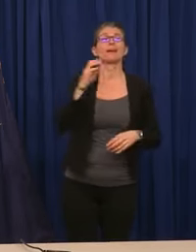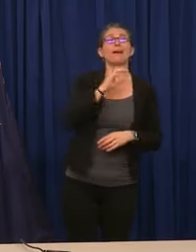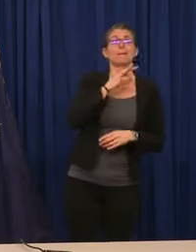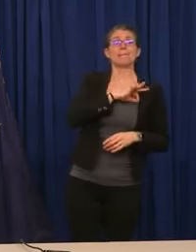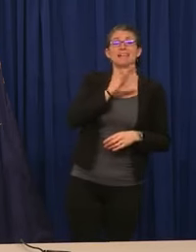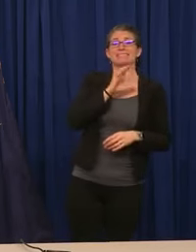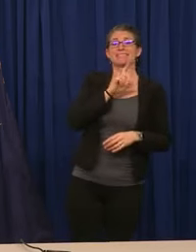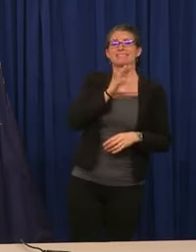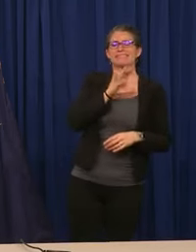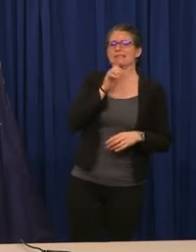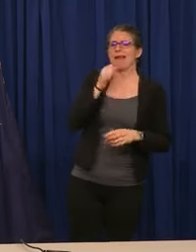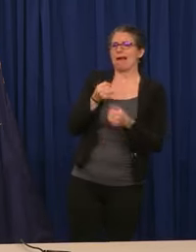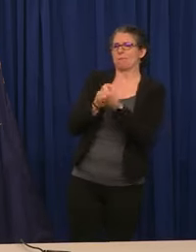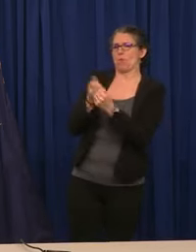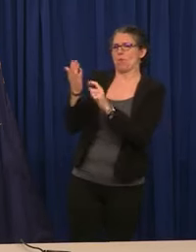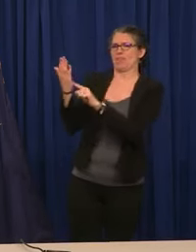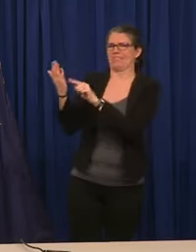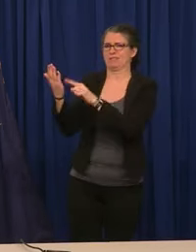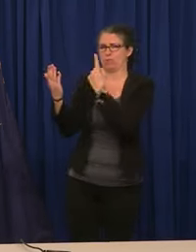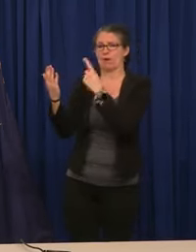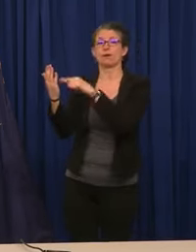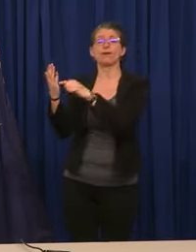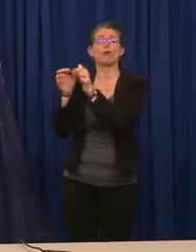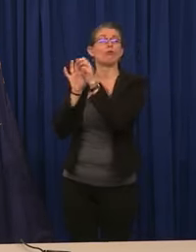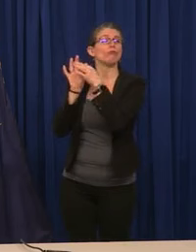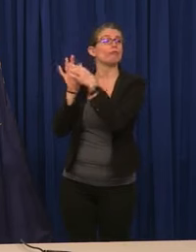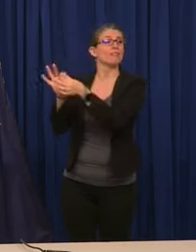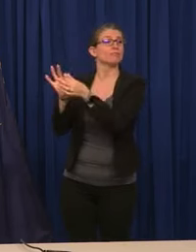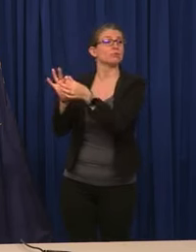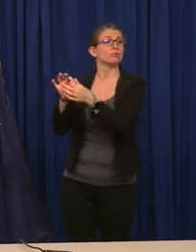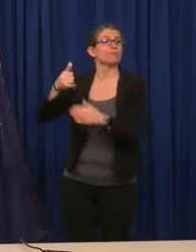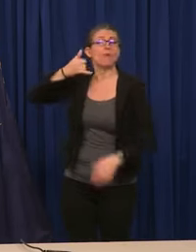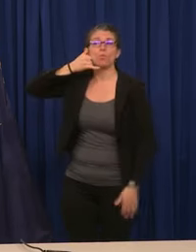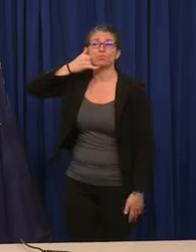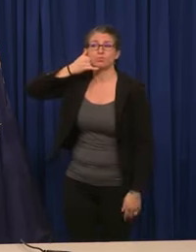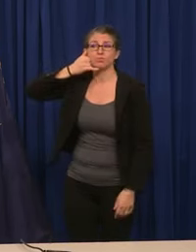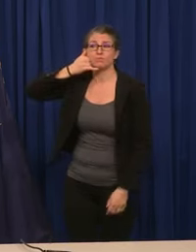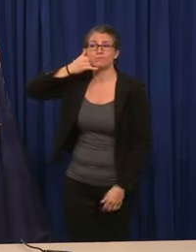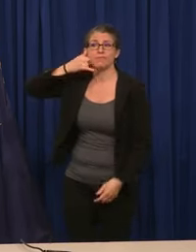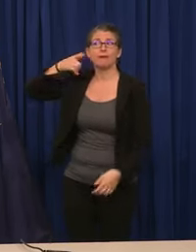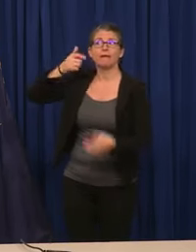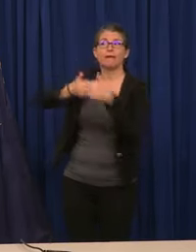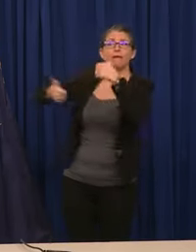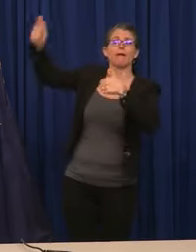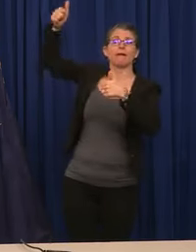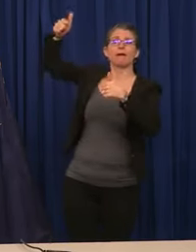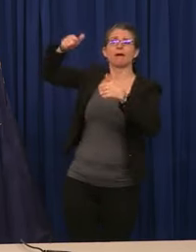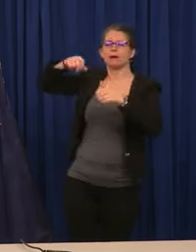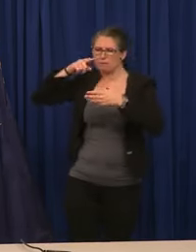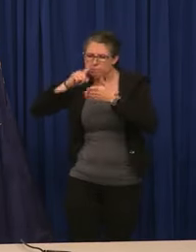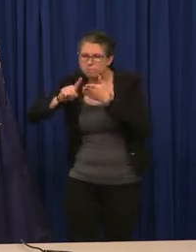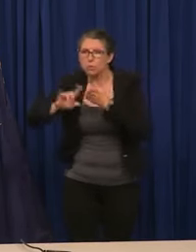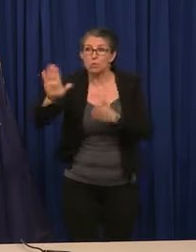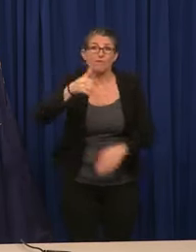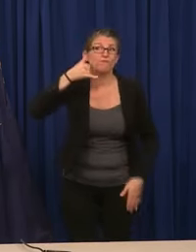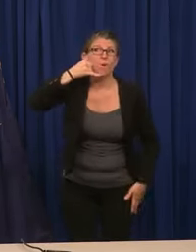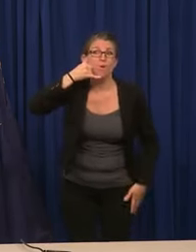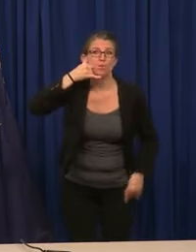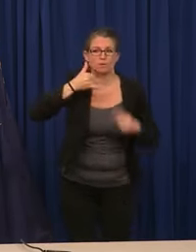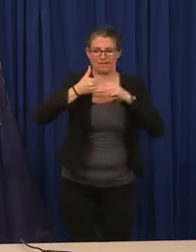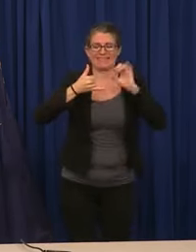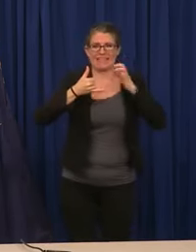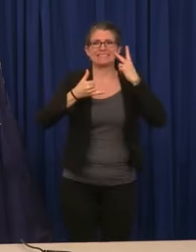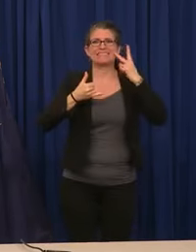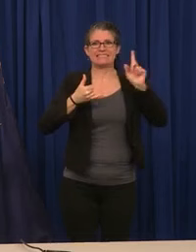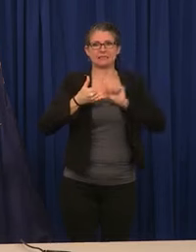data are, one, cell phone tracking data that's produced and generated by the cell phone companies. And then the other